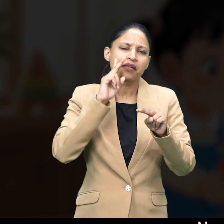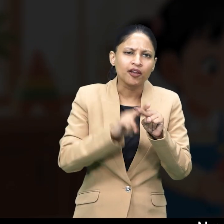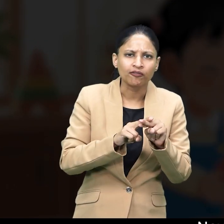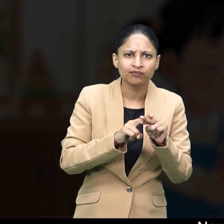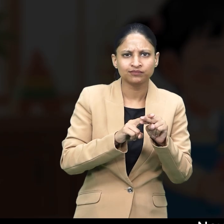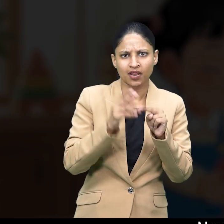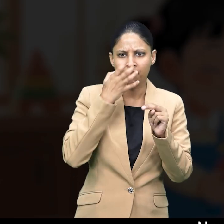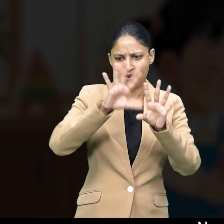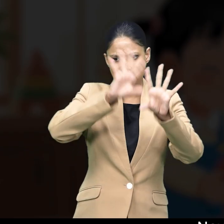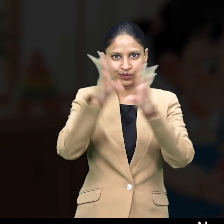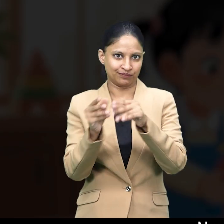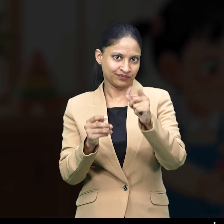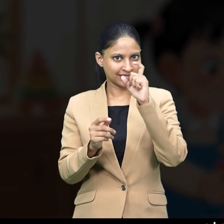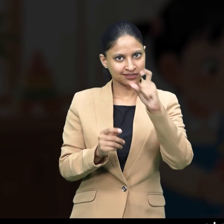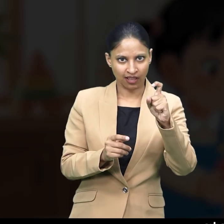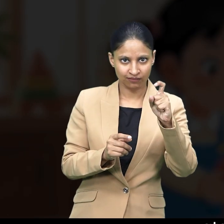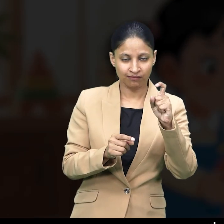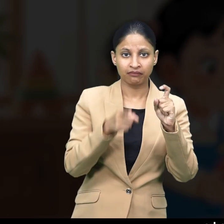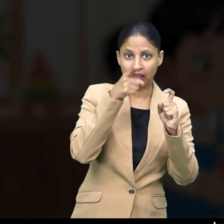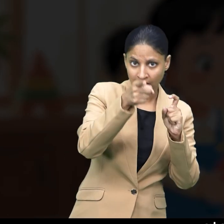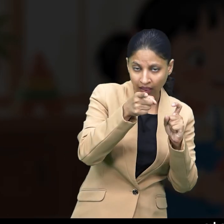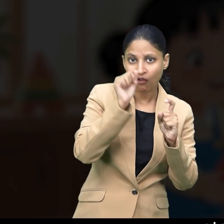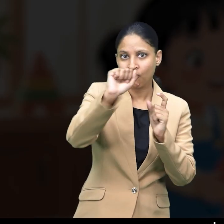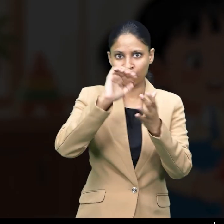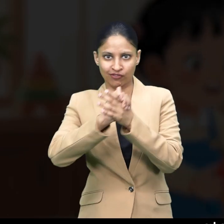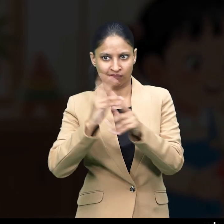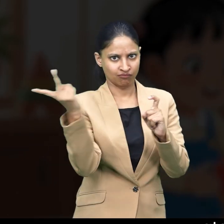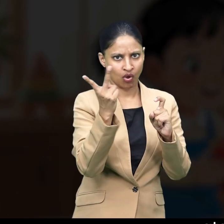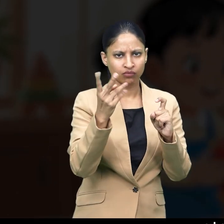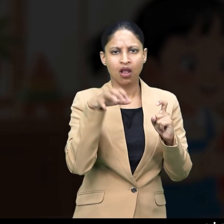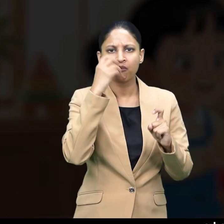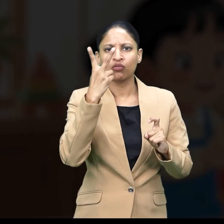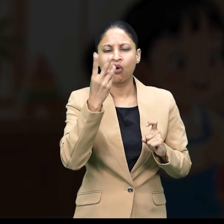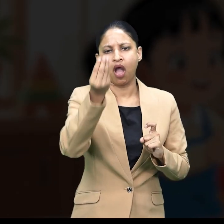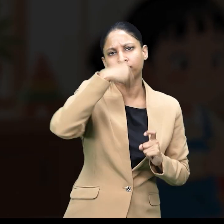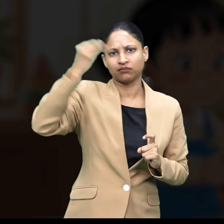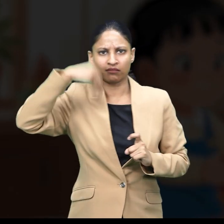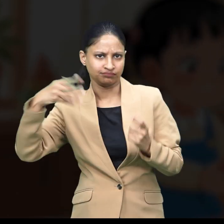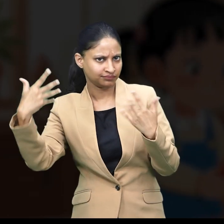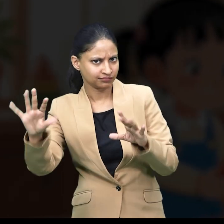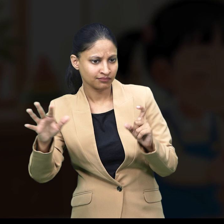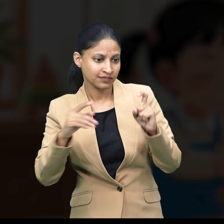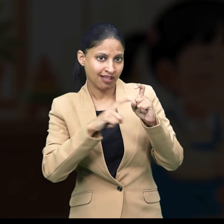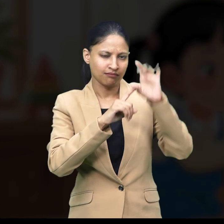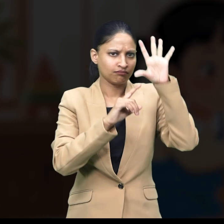Now, if you and your friend ate 2 apples from those 7, how many are left?